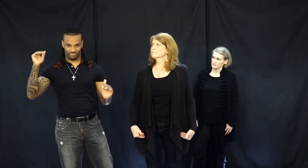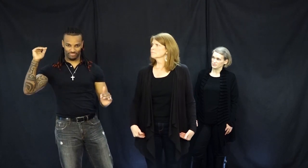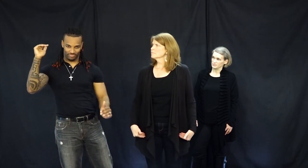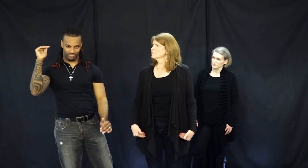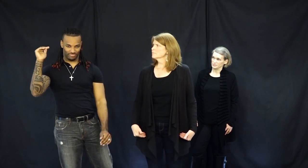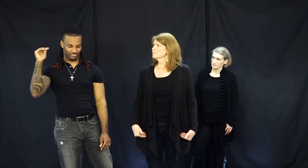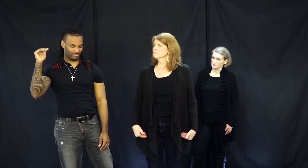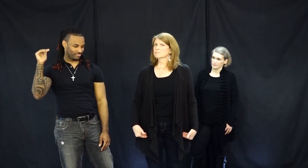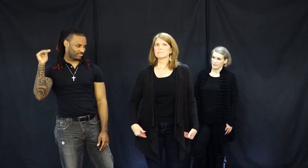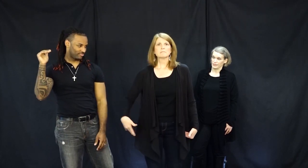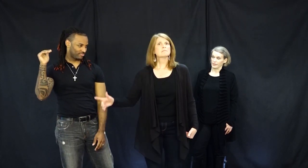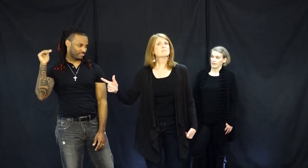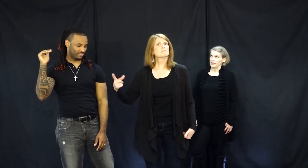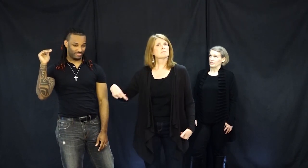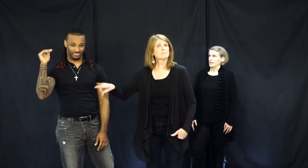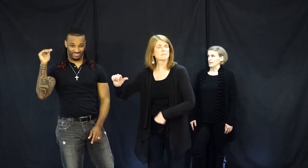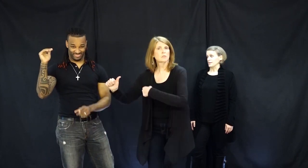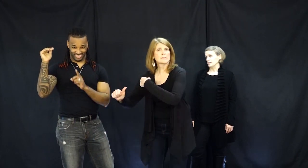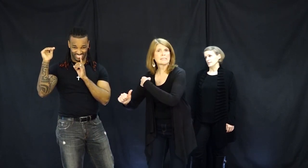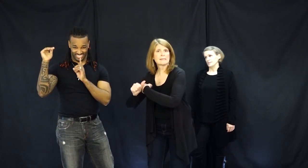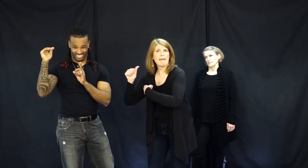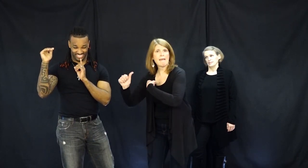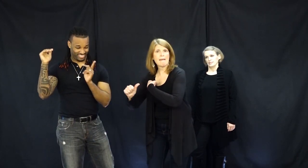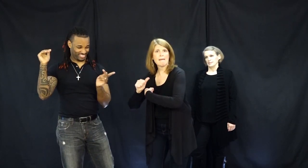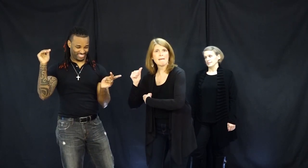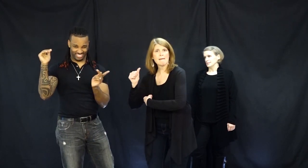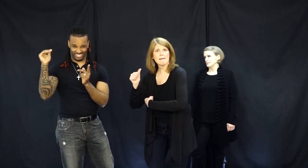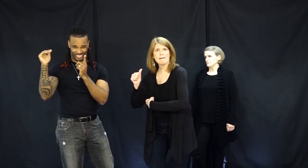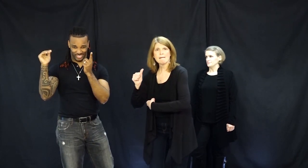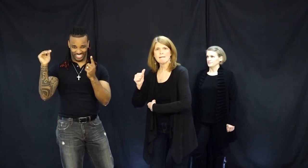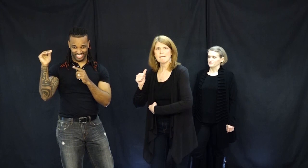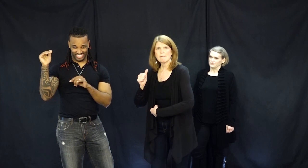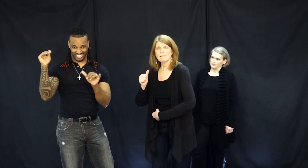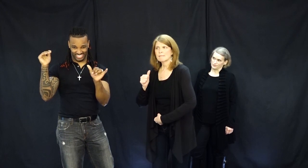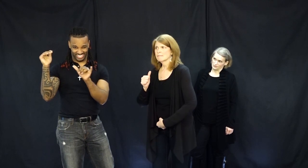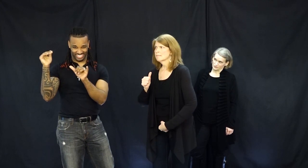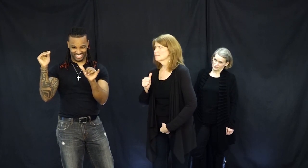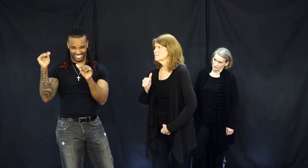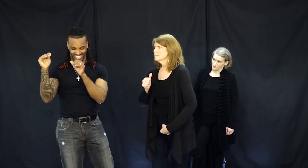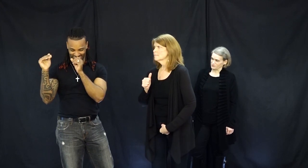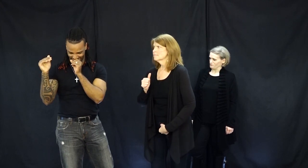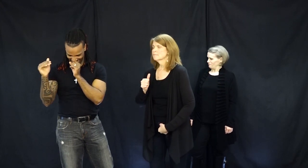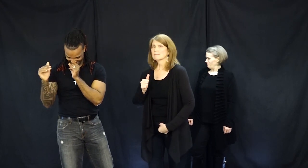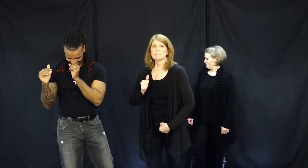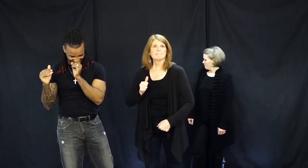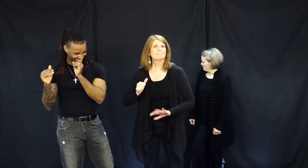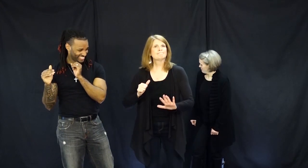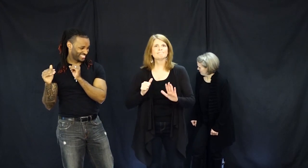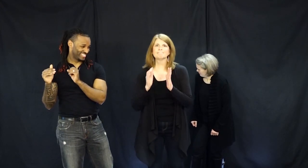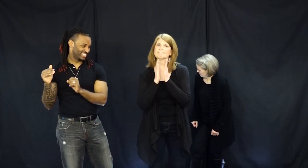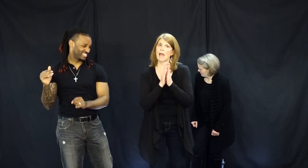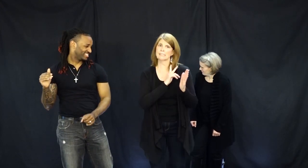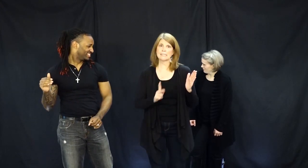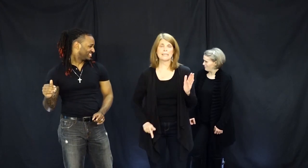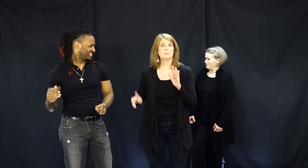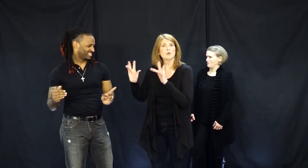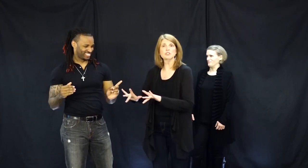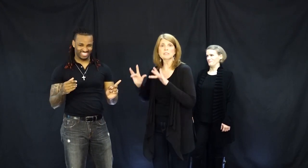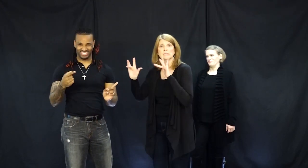than playing a dangerous game. Strangely, your mange is I the pray same. the King shows you his mercy. Is